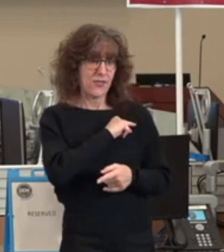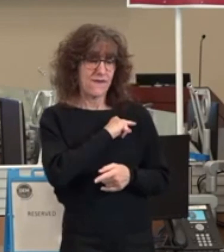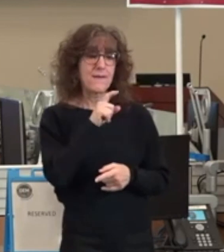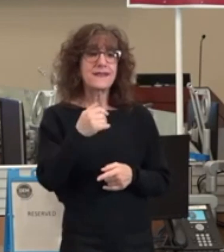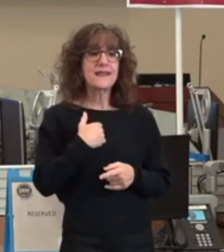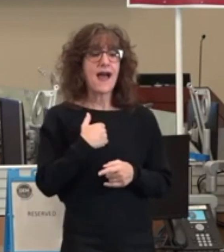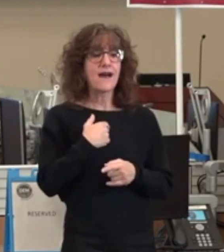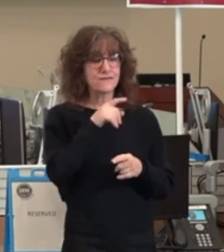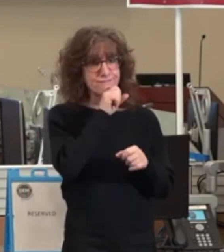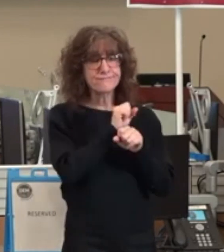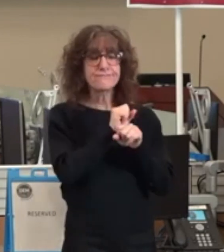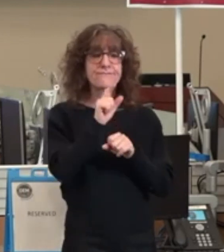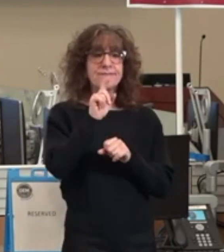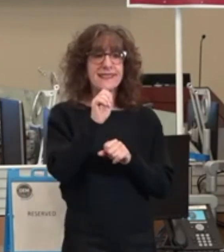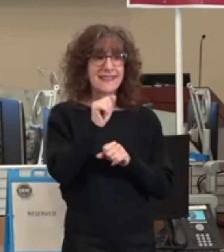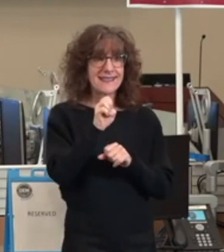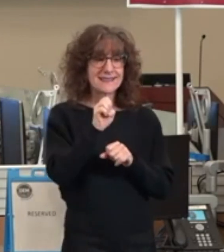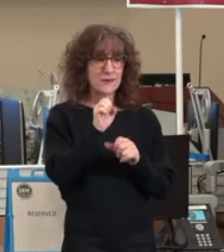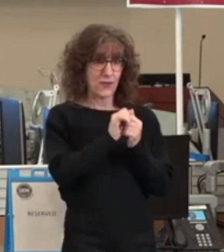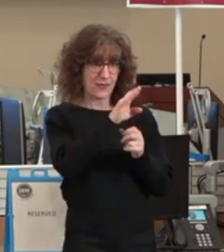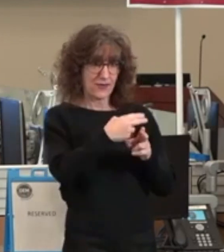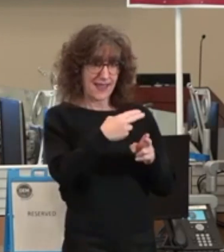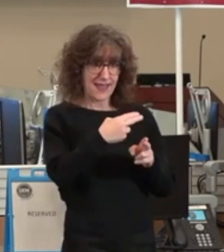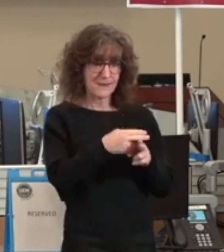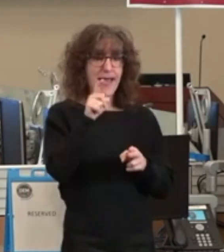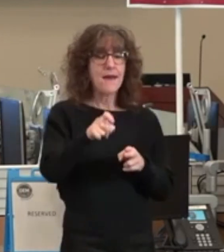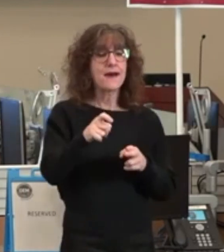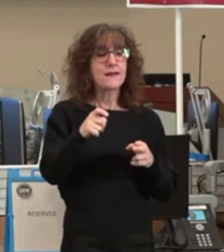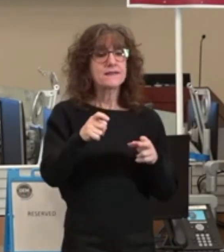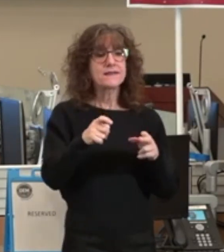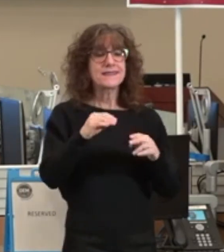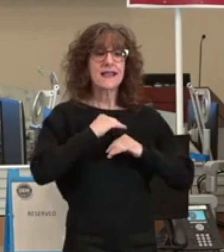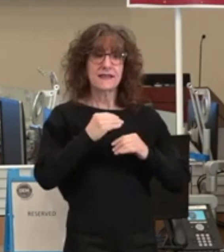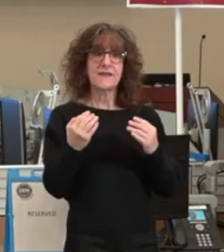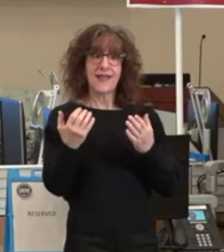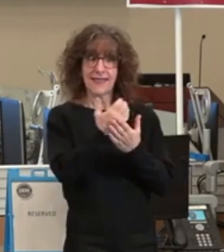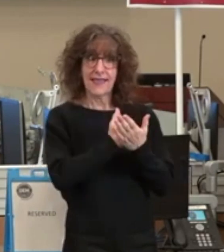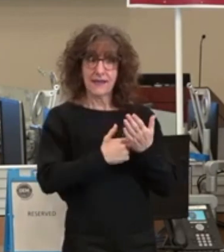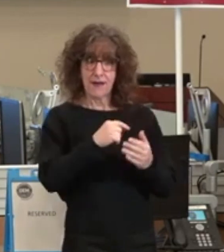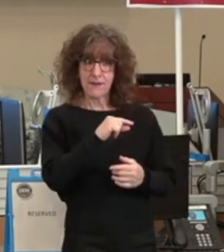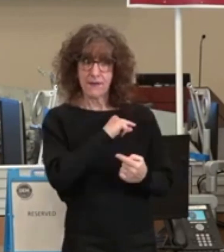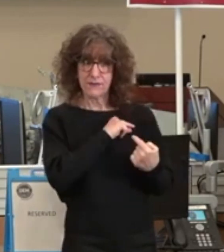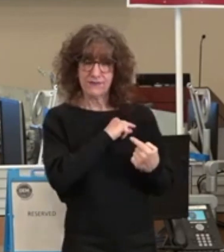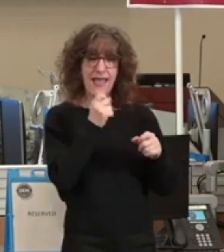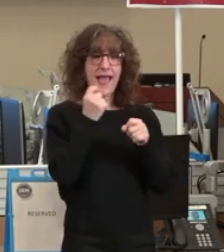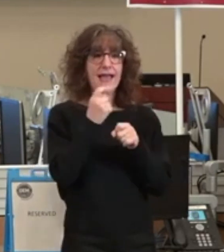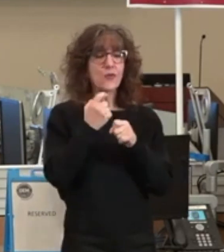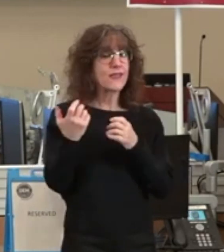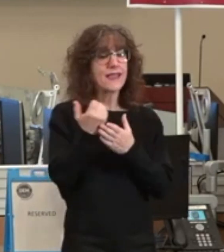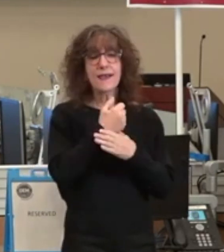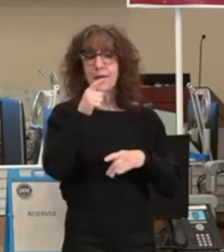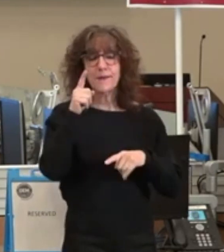valid lease in their name, and tenants must also meet the income eligibility requirements. Their annual income